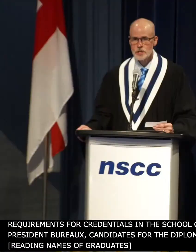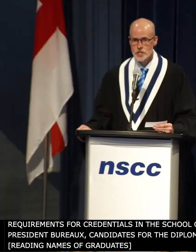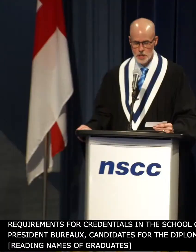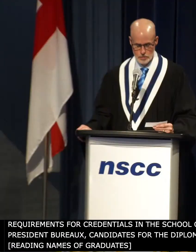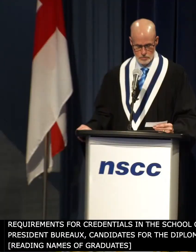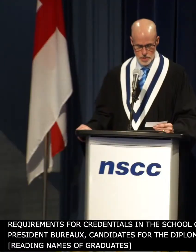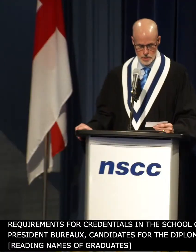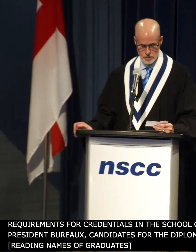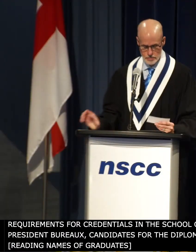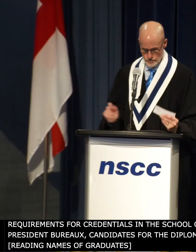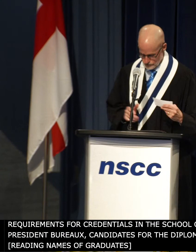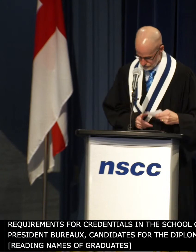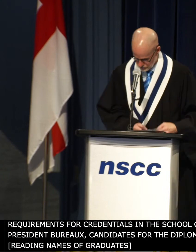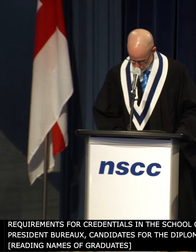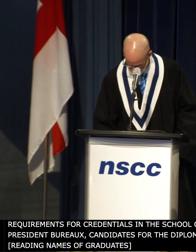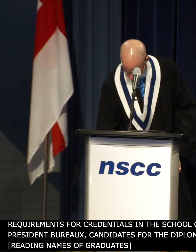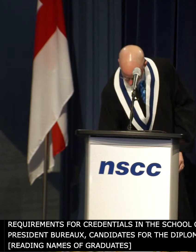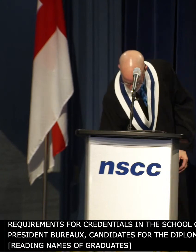Ryan Sims.